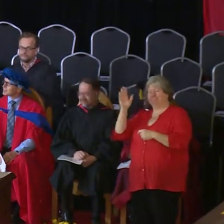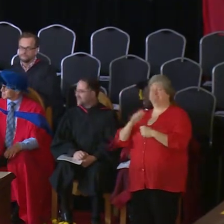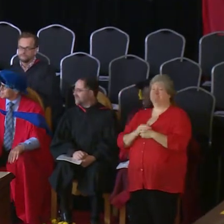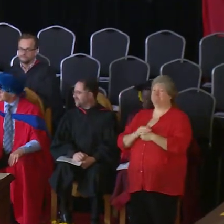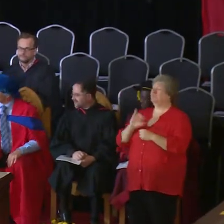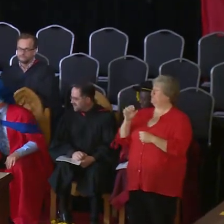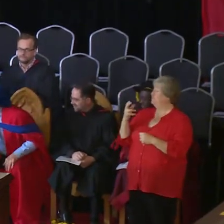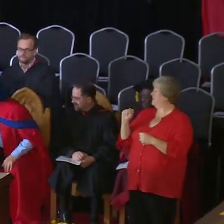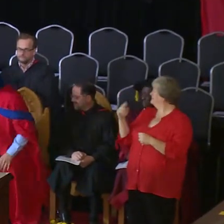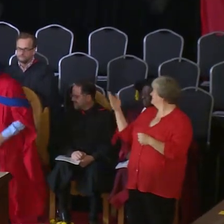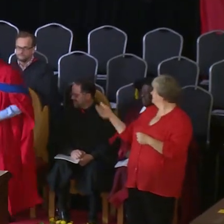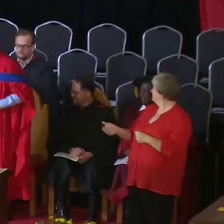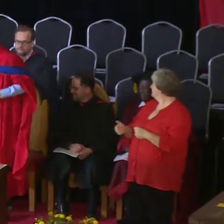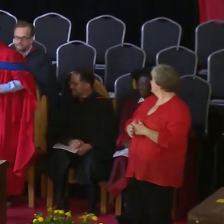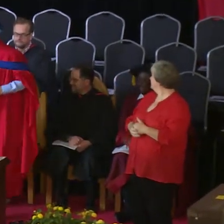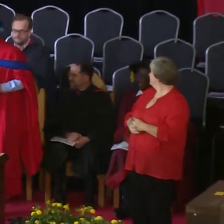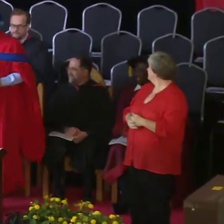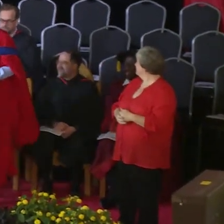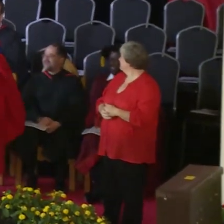John?